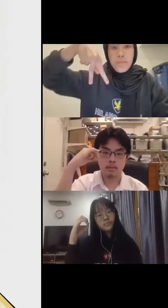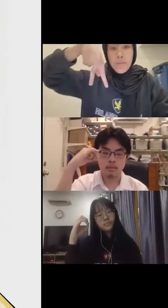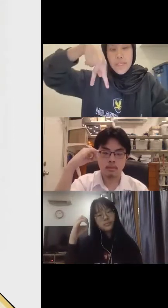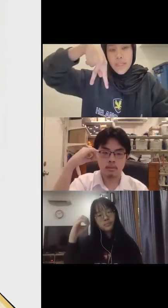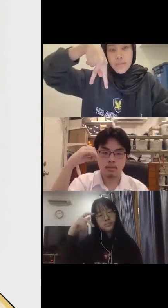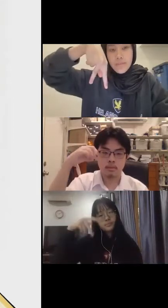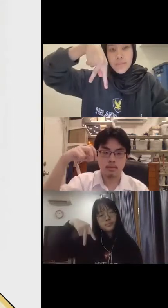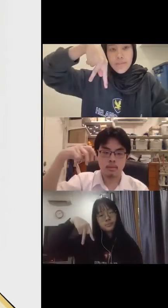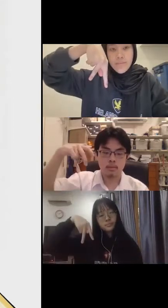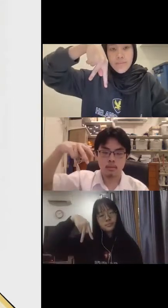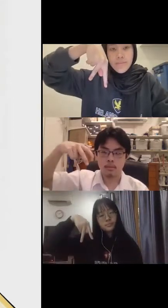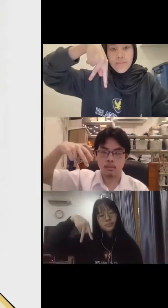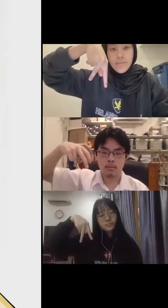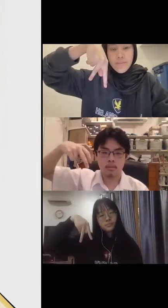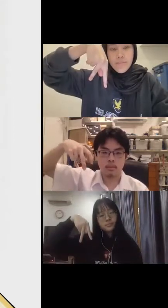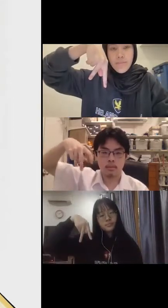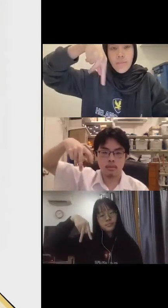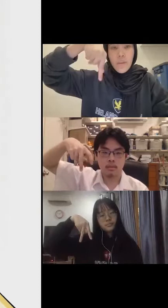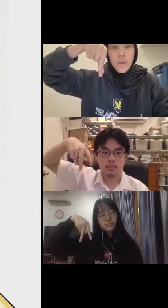P,